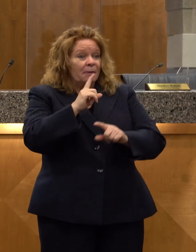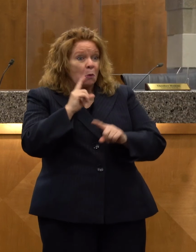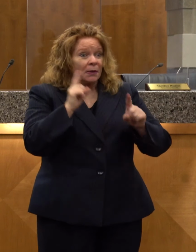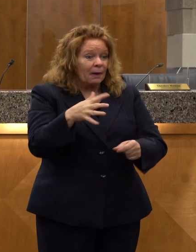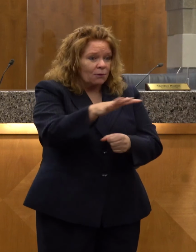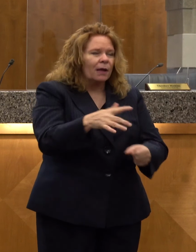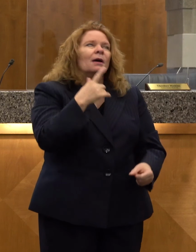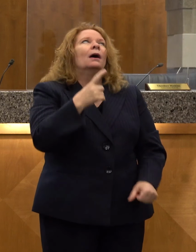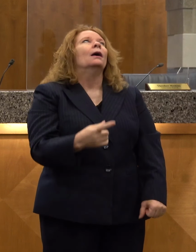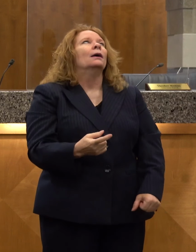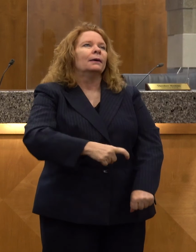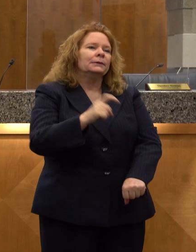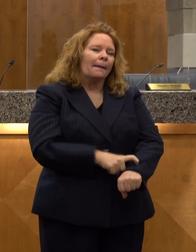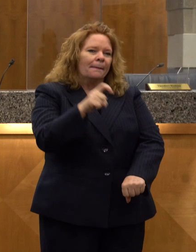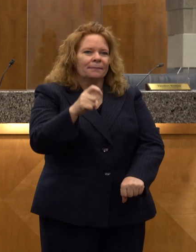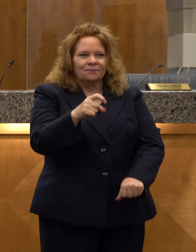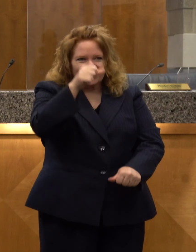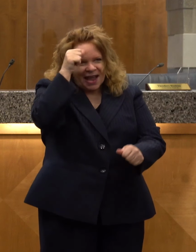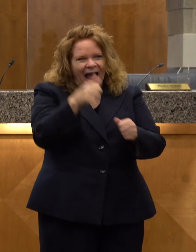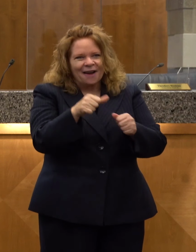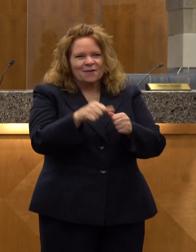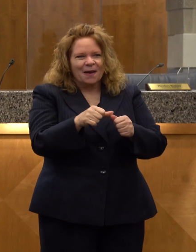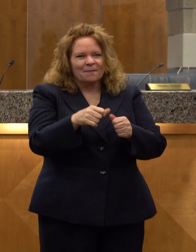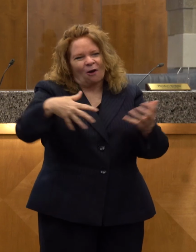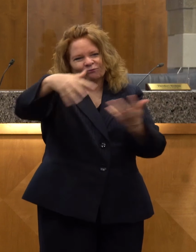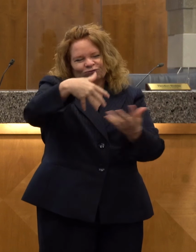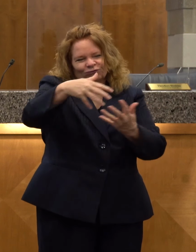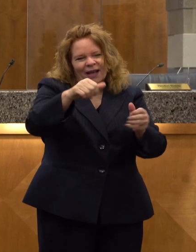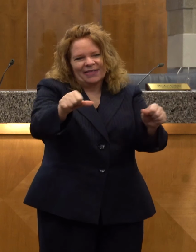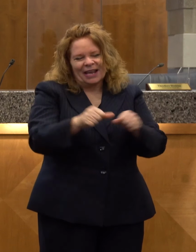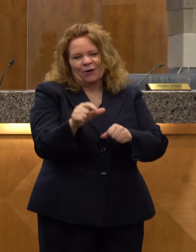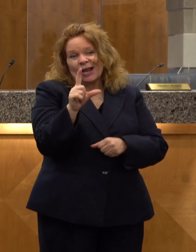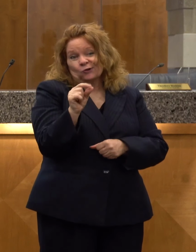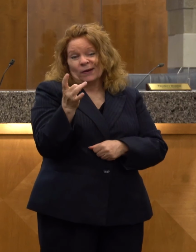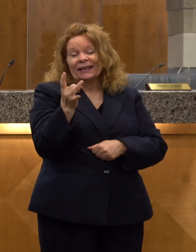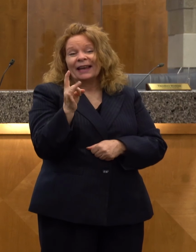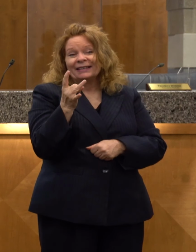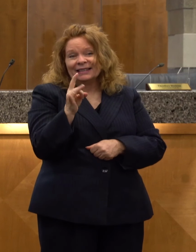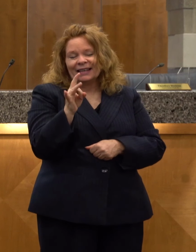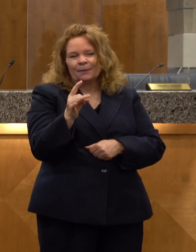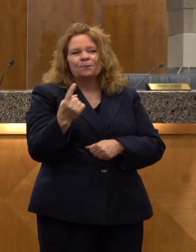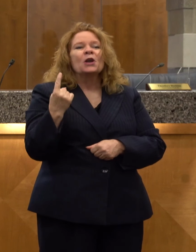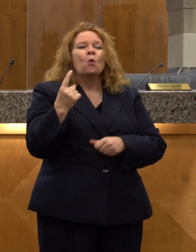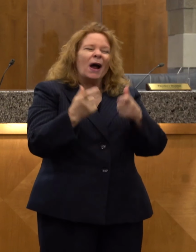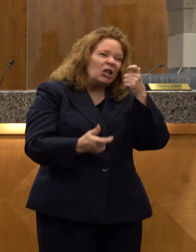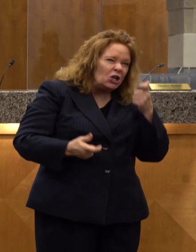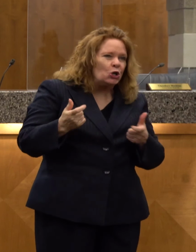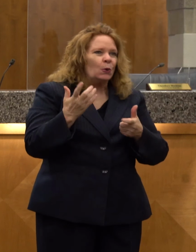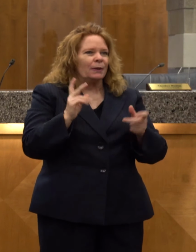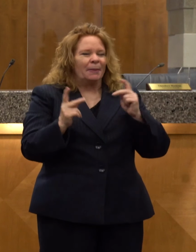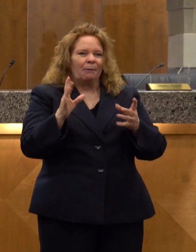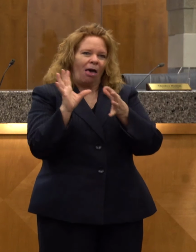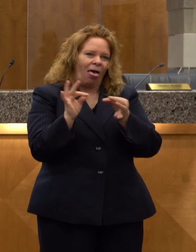folks is, it's about time. I remember canvassing this area in 2018, and one of the major things they said, though